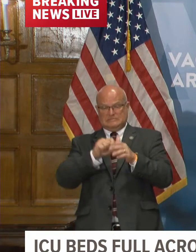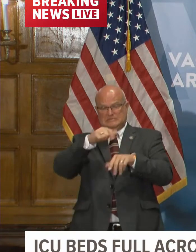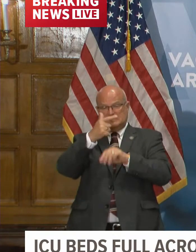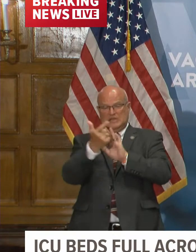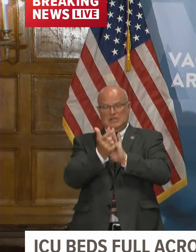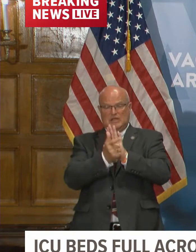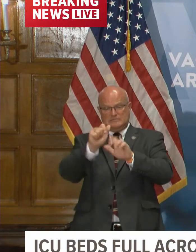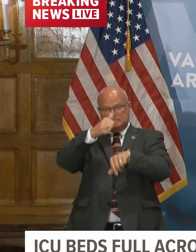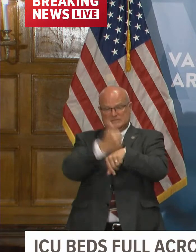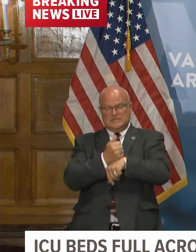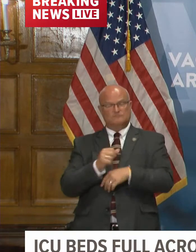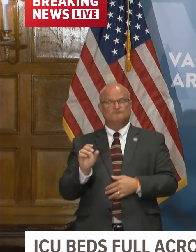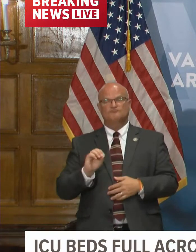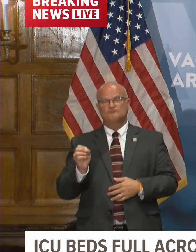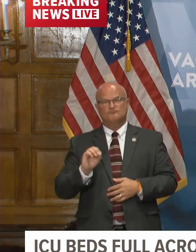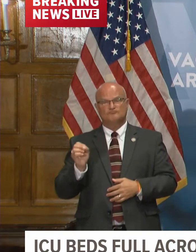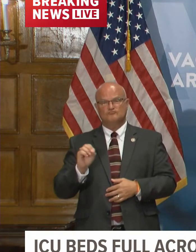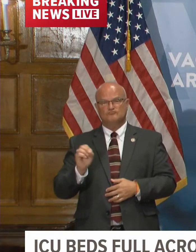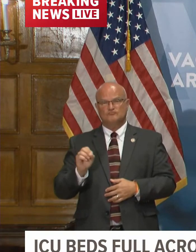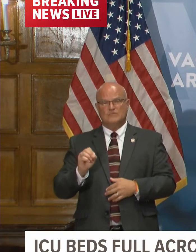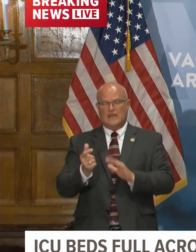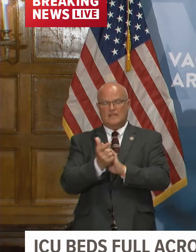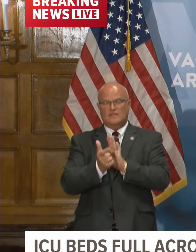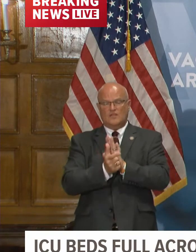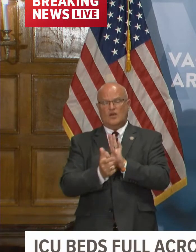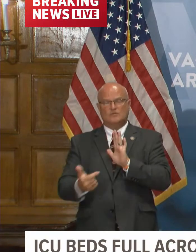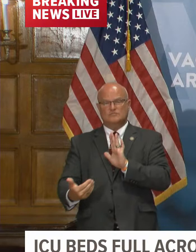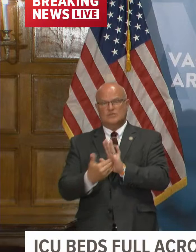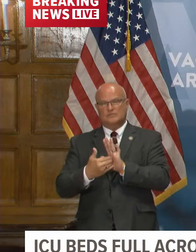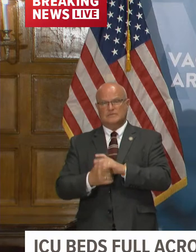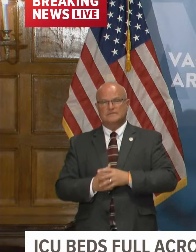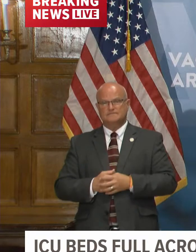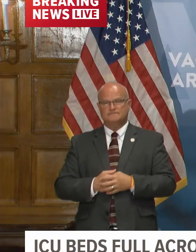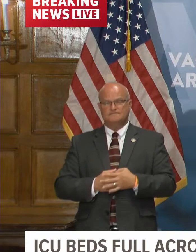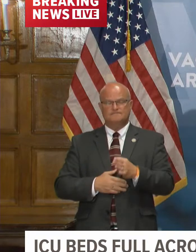place, and the law prohibits that.